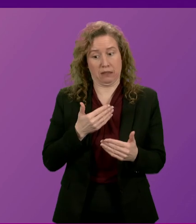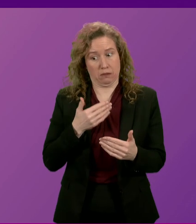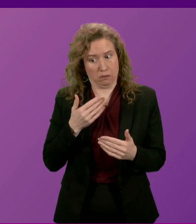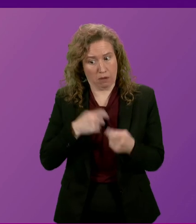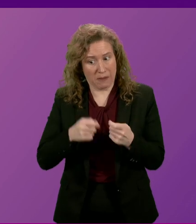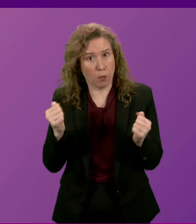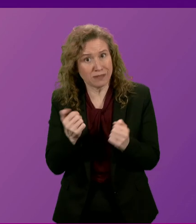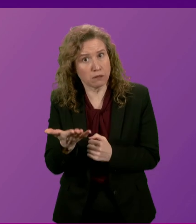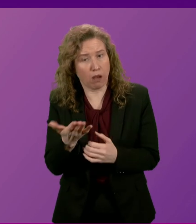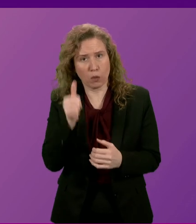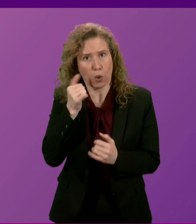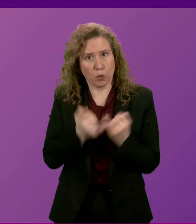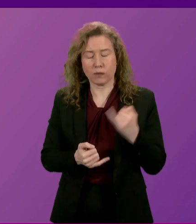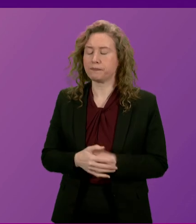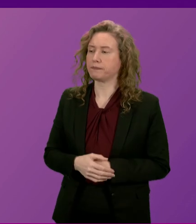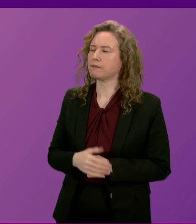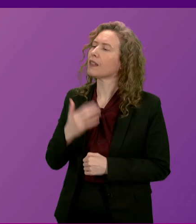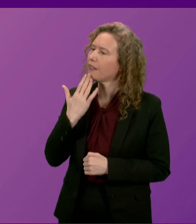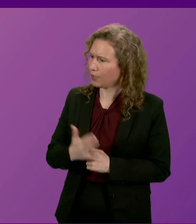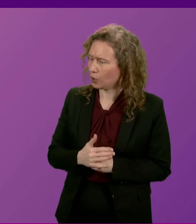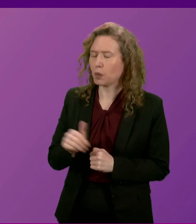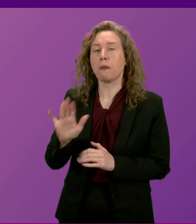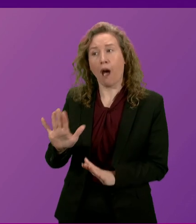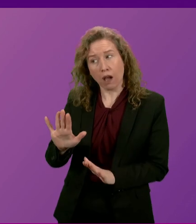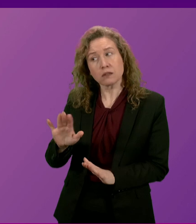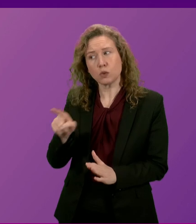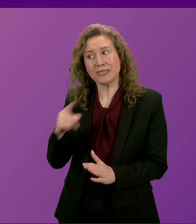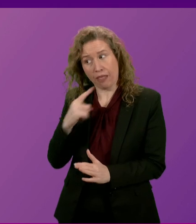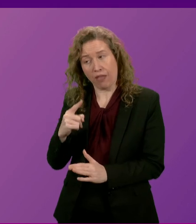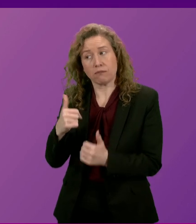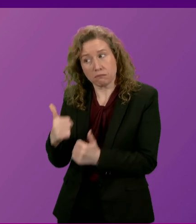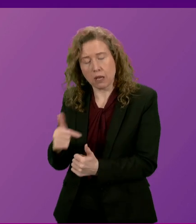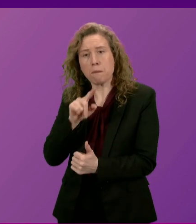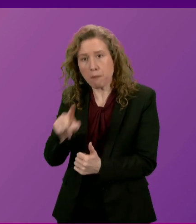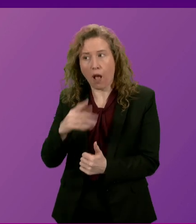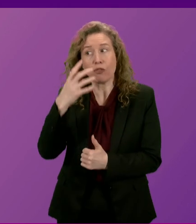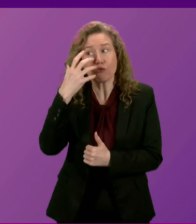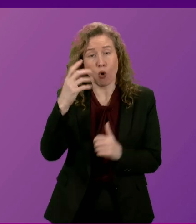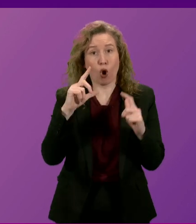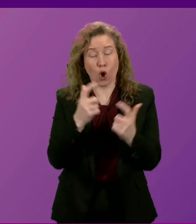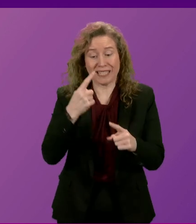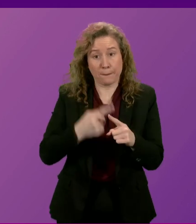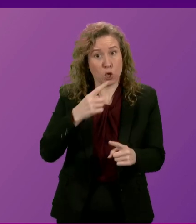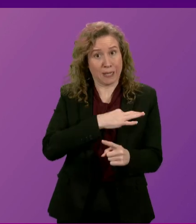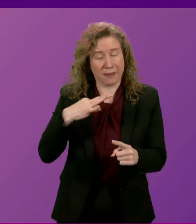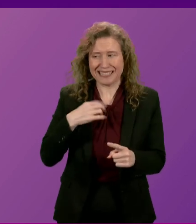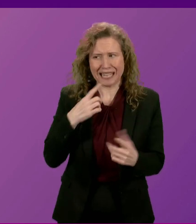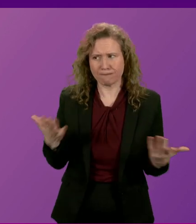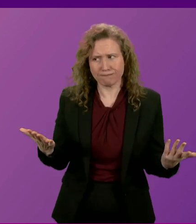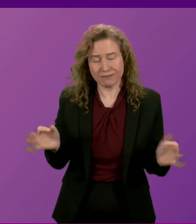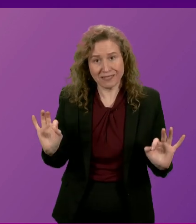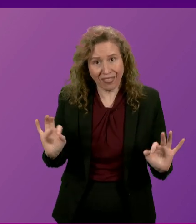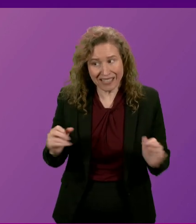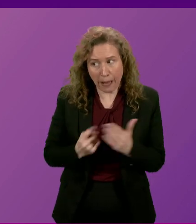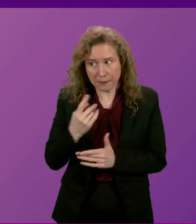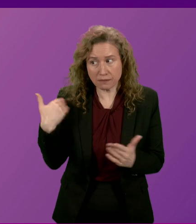Sarwar. Thank you, Presiding Officer. But despite what the First Minister says, the Royal College of Emergency Medicine have said that they haven't seen any useful measures